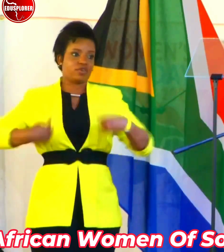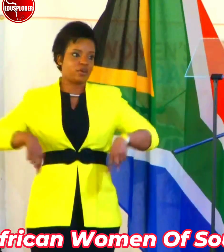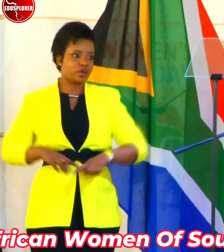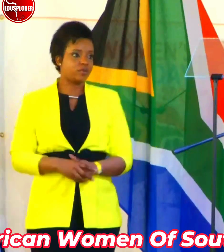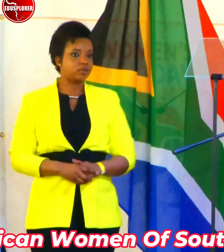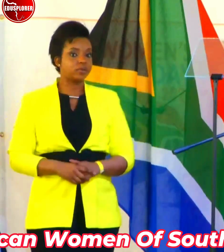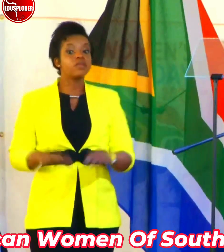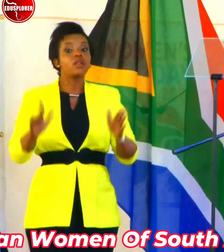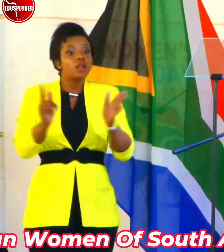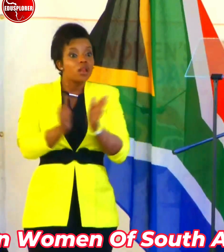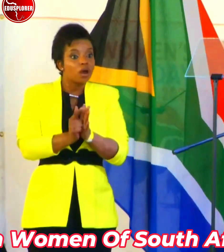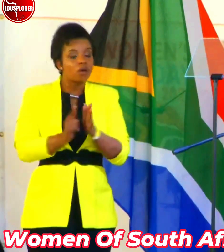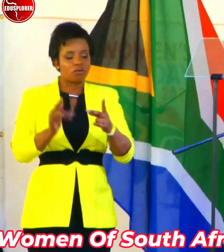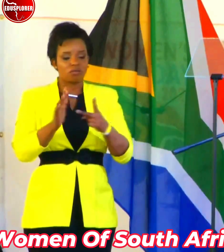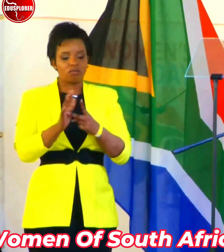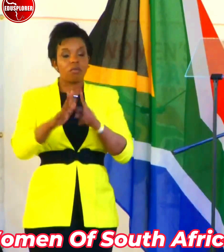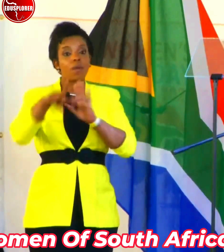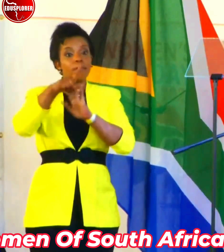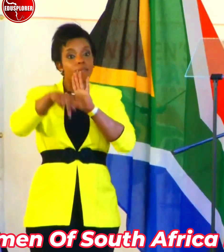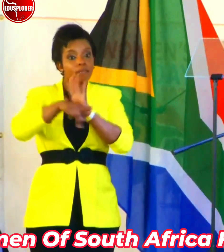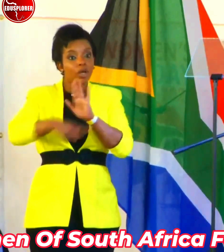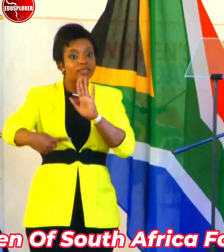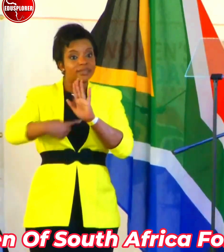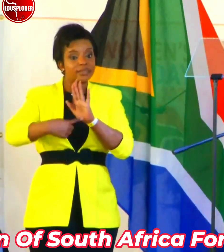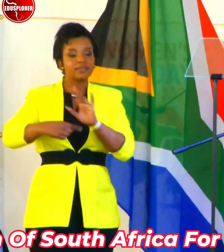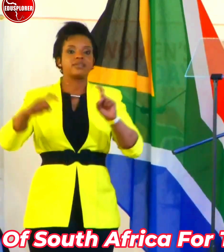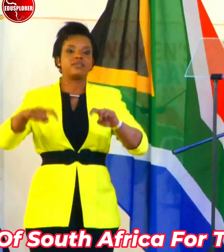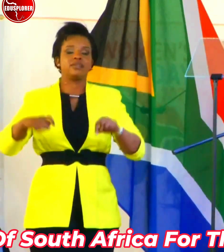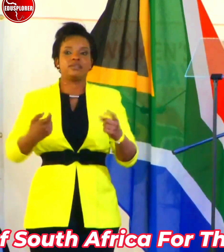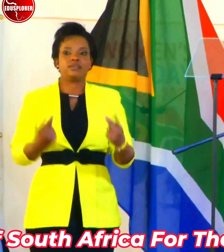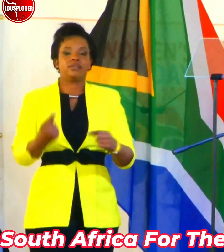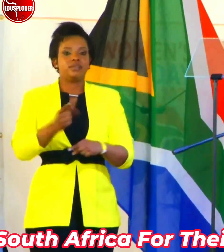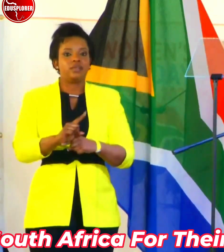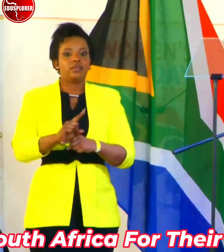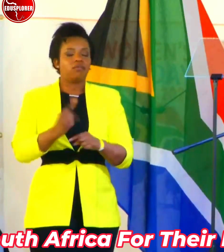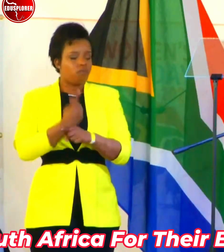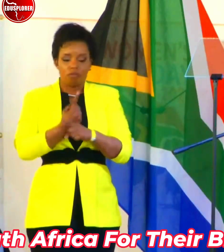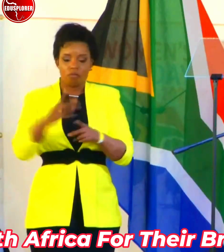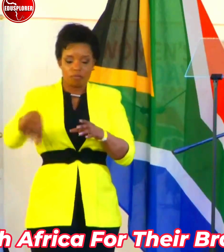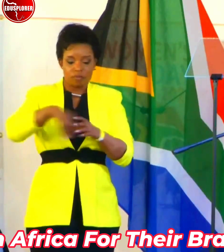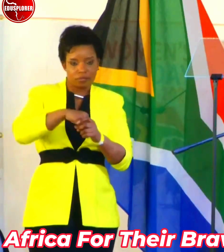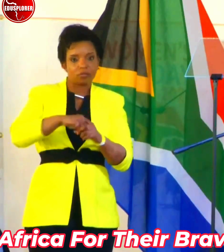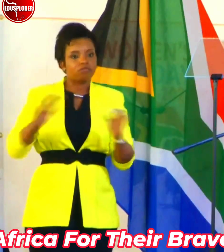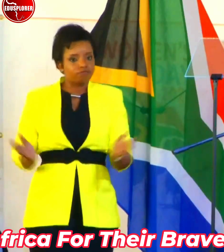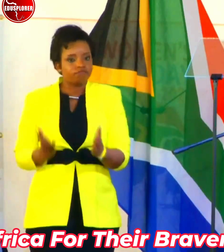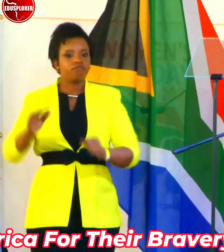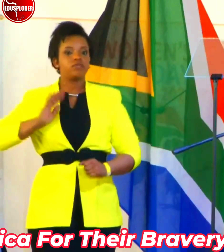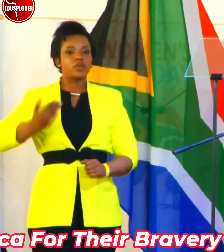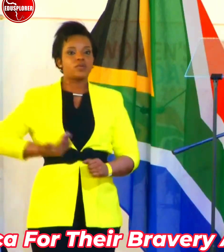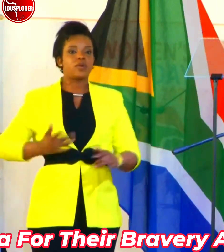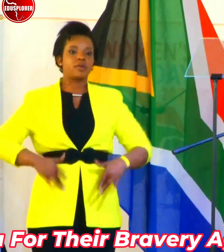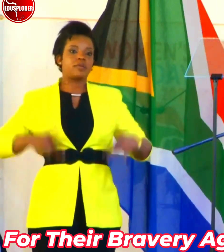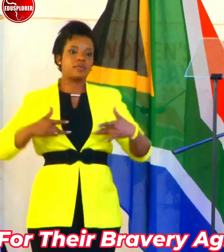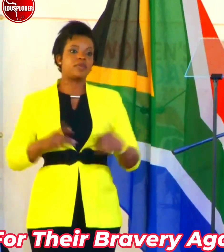policies must have a bias towards improving the lives of women. And we'd like to